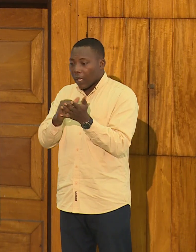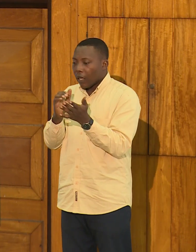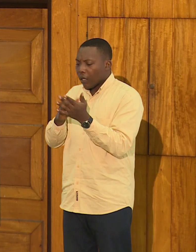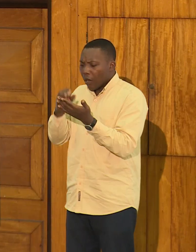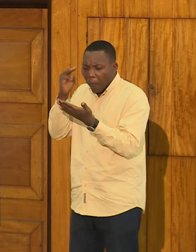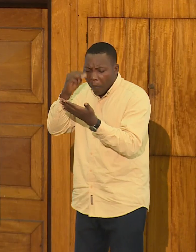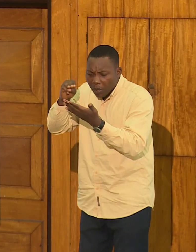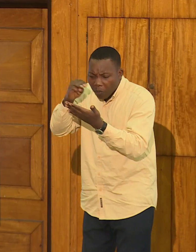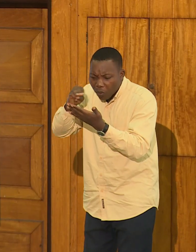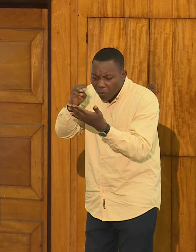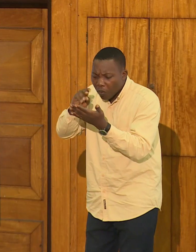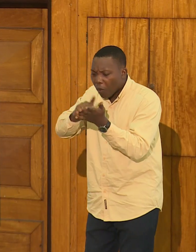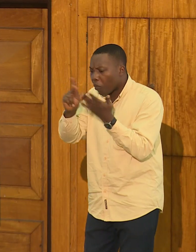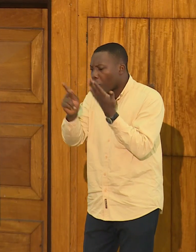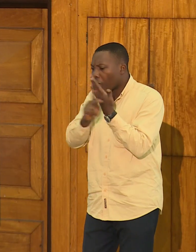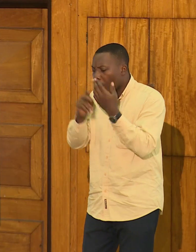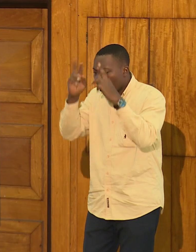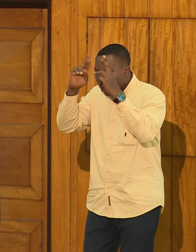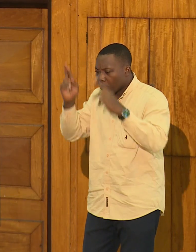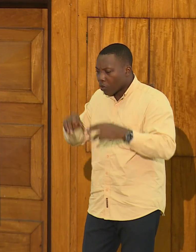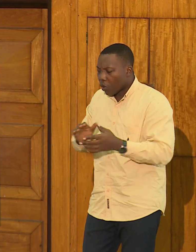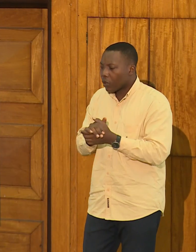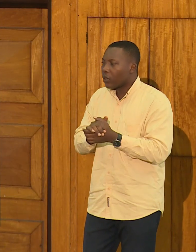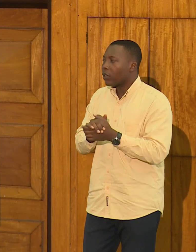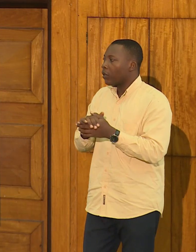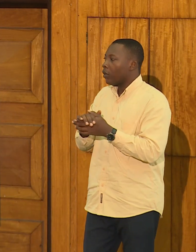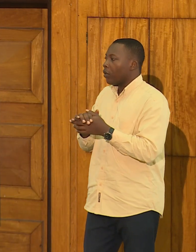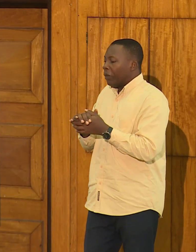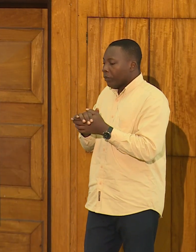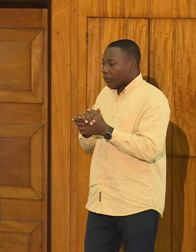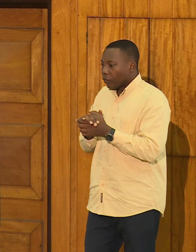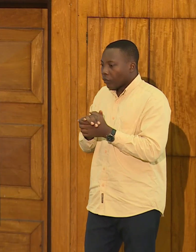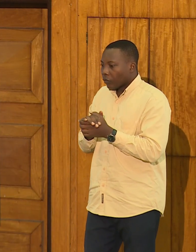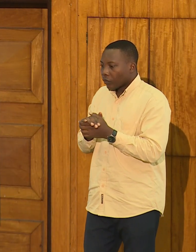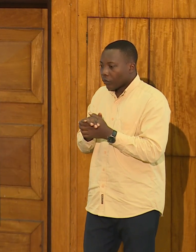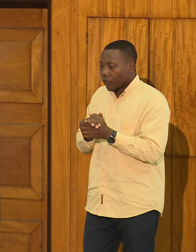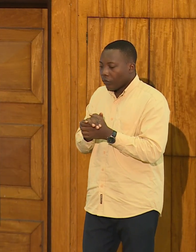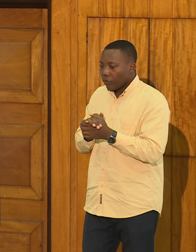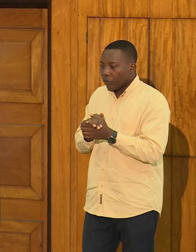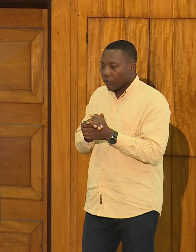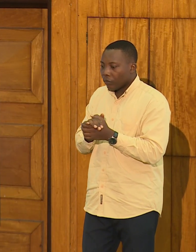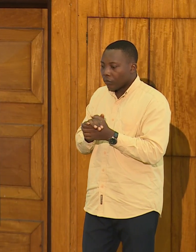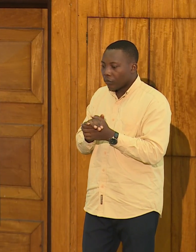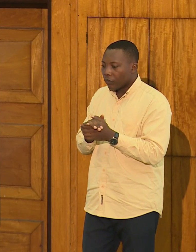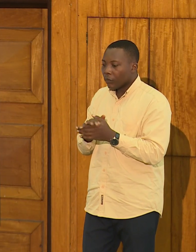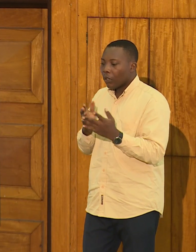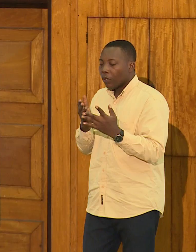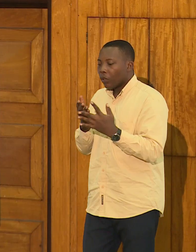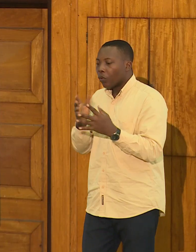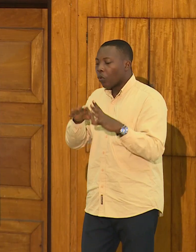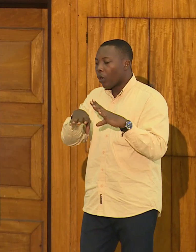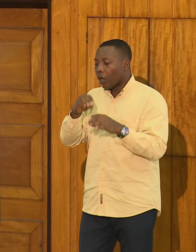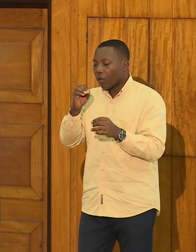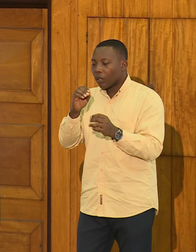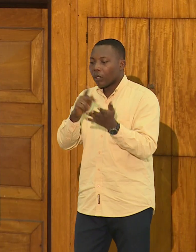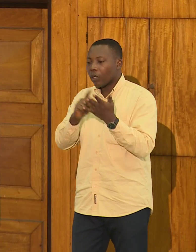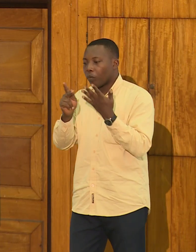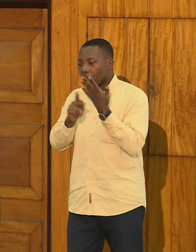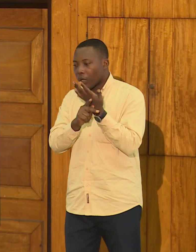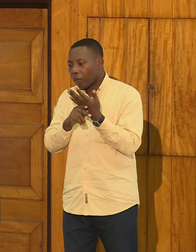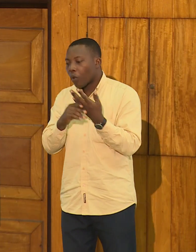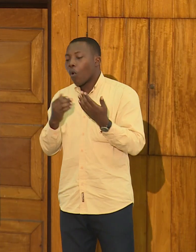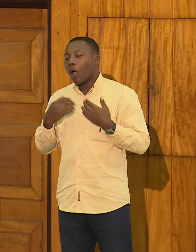program outcomes allowed for timely adjustment to strategies. Throughout the program,